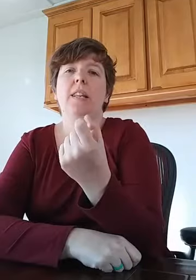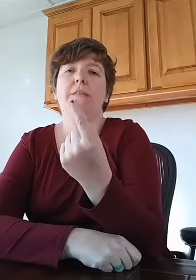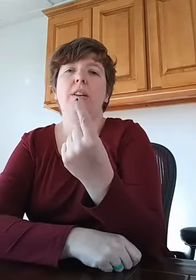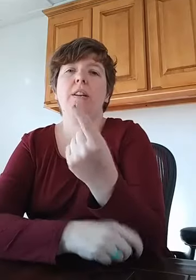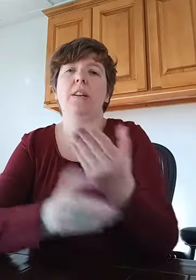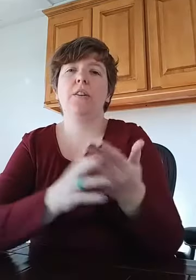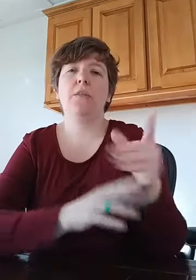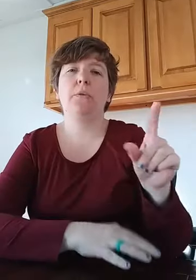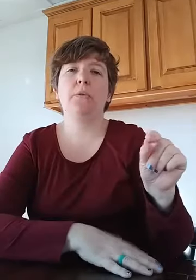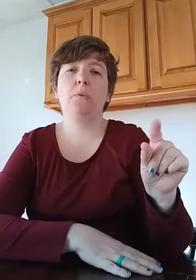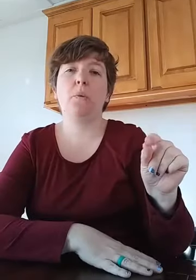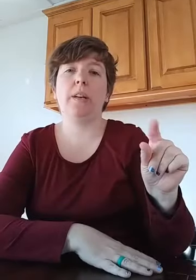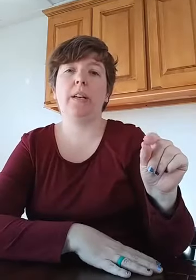11 through 20.